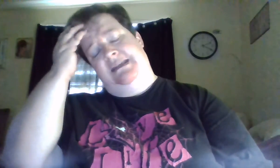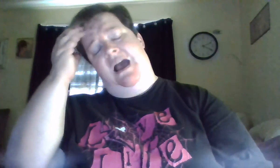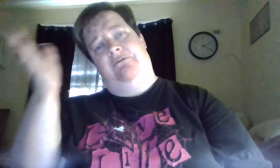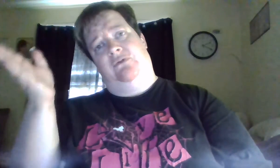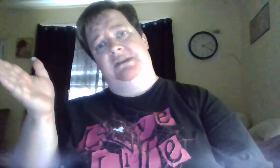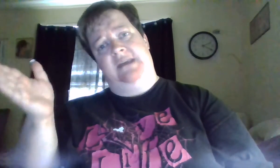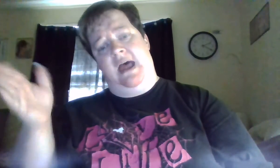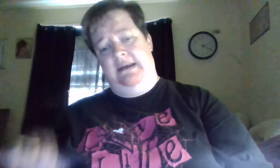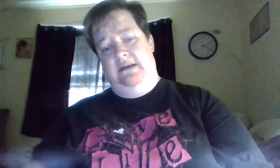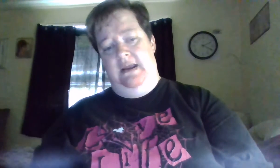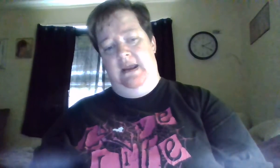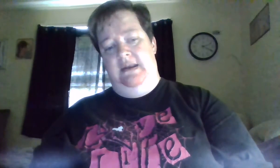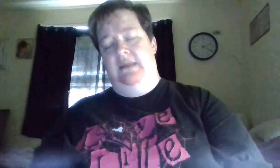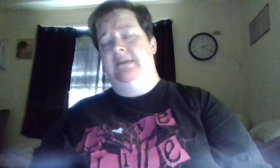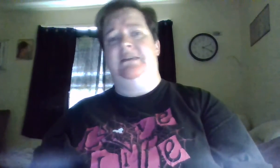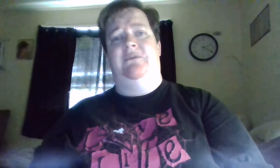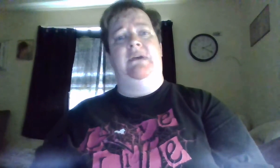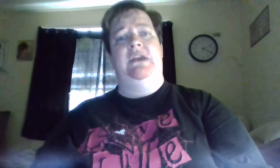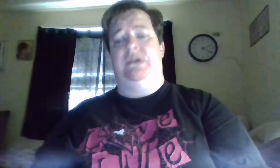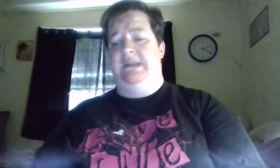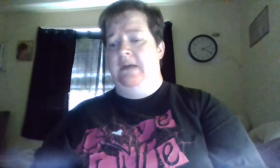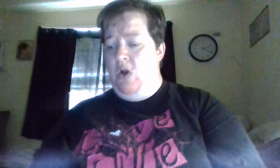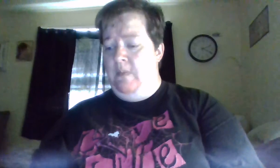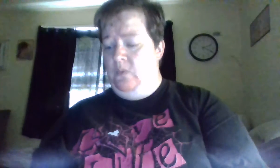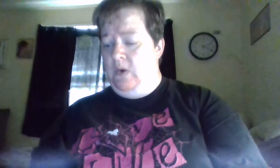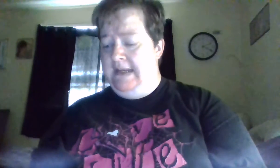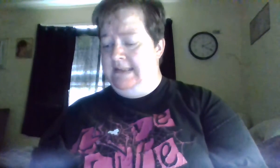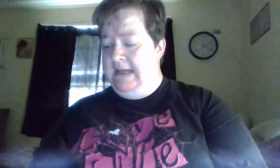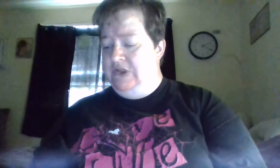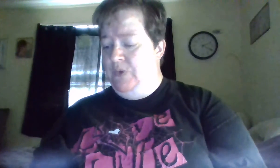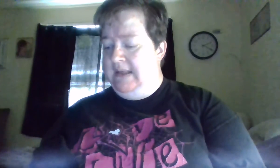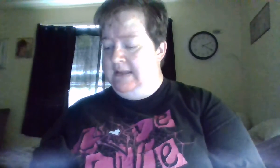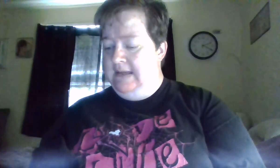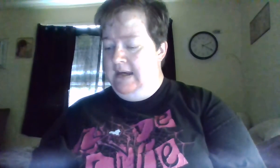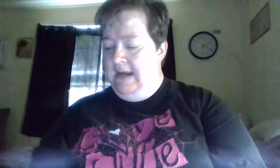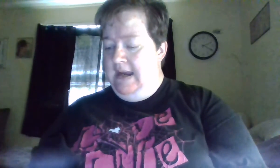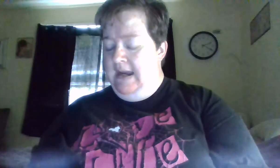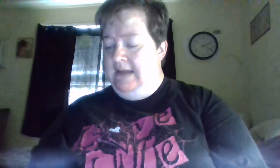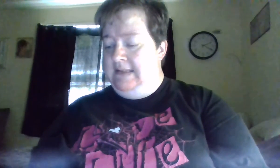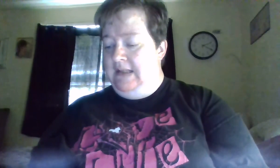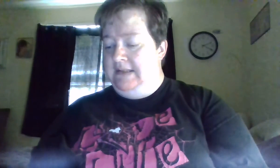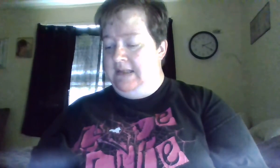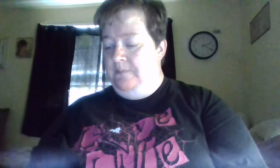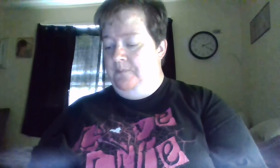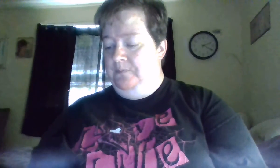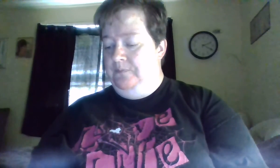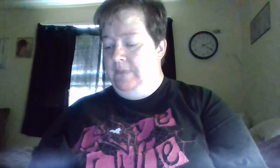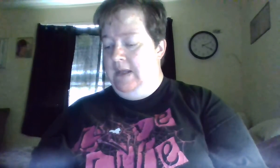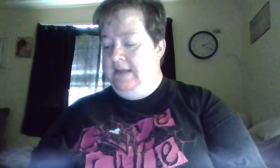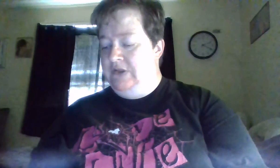God for a sign. Now, this is a very interesting moment where he's doing this. He says, listen, he says,